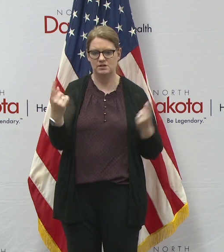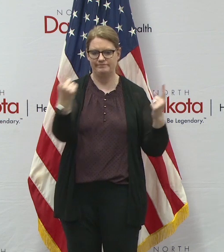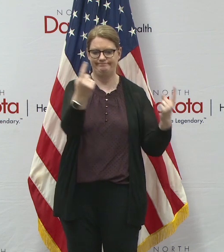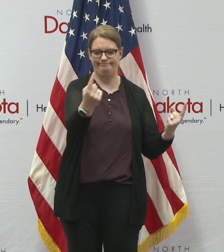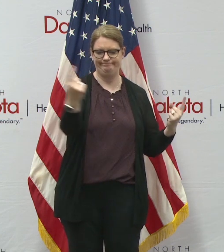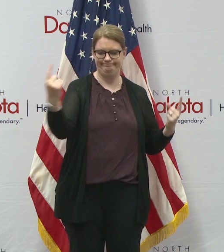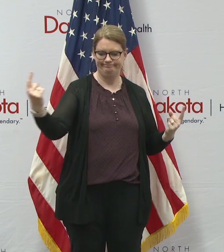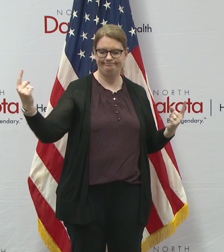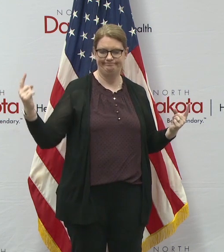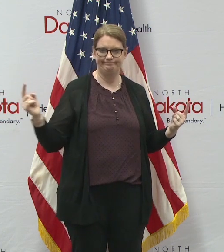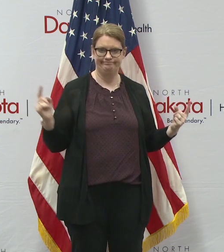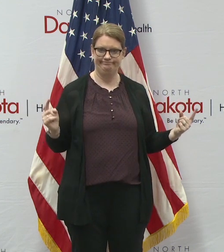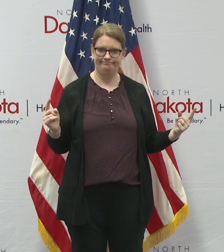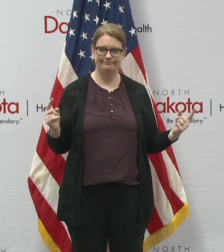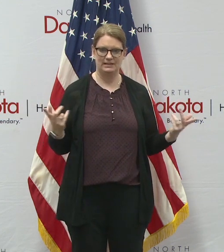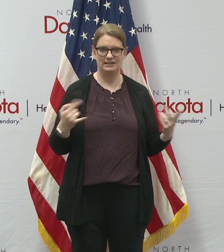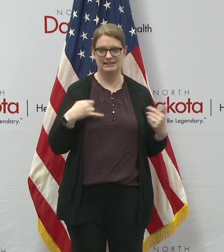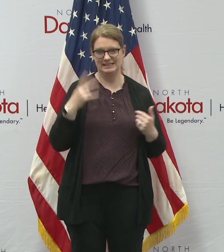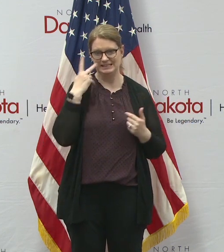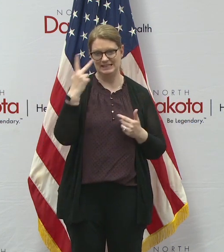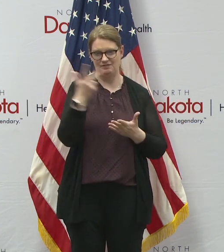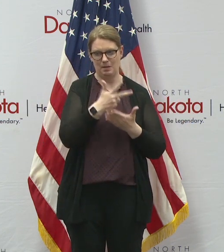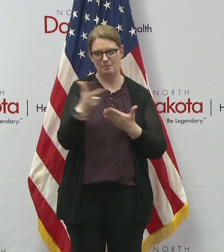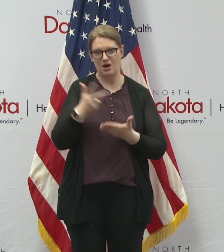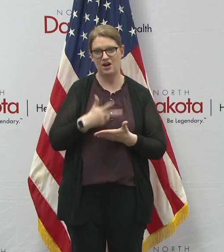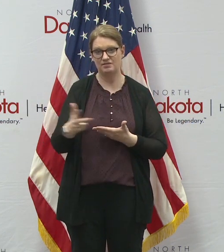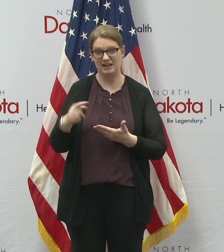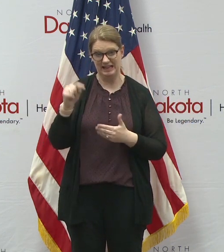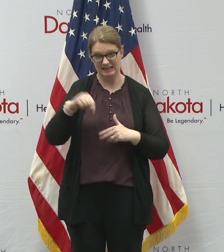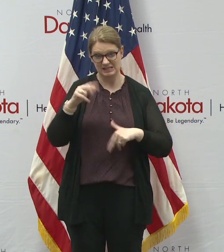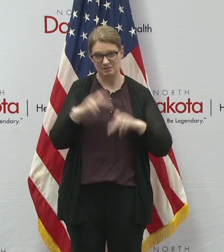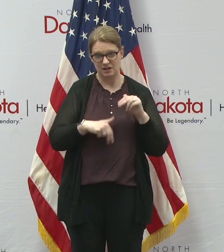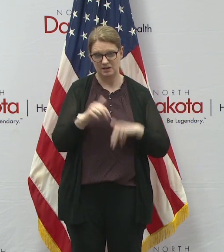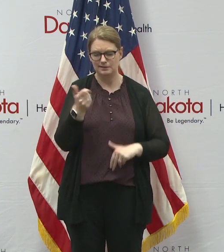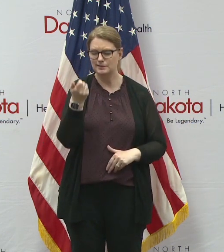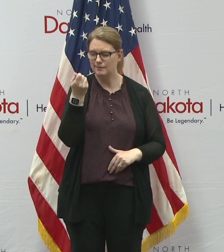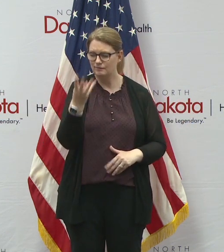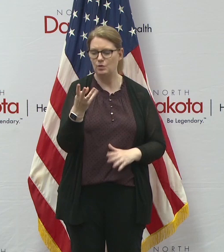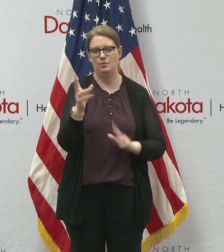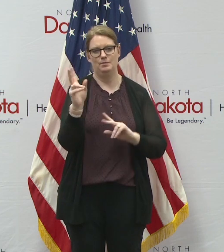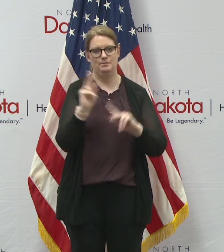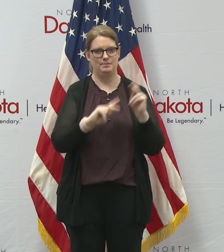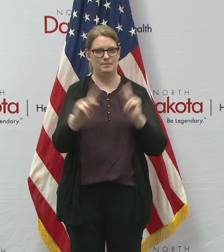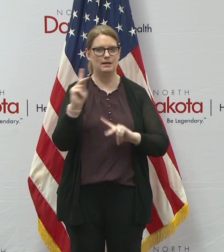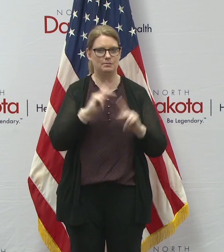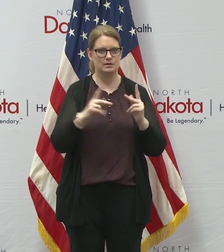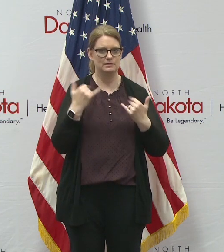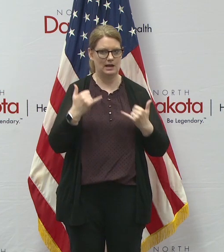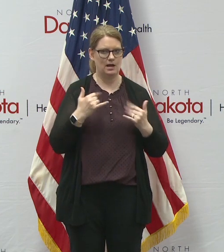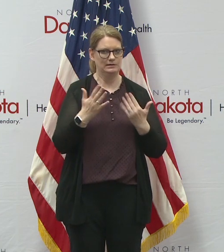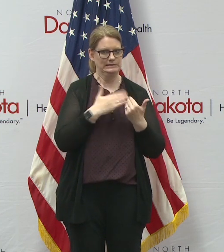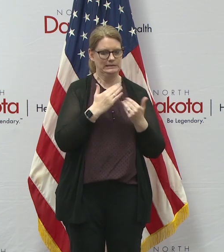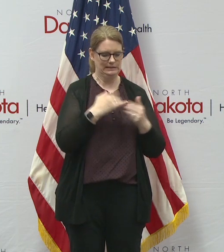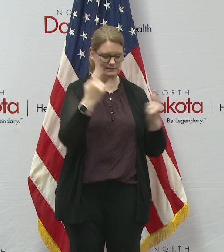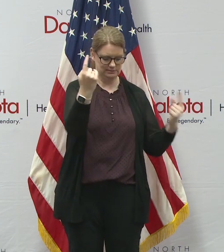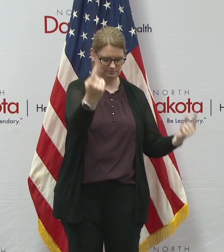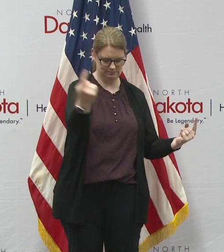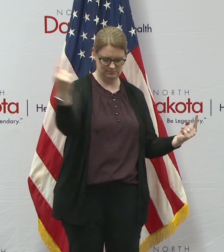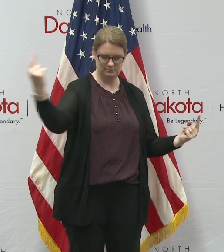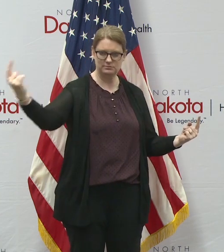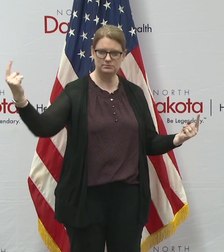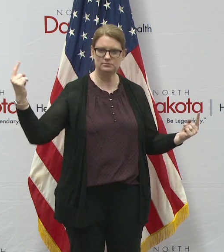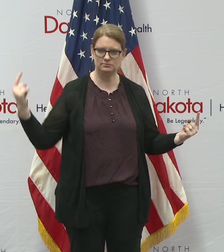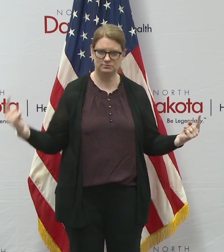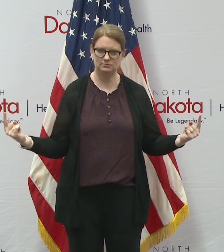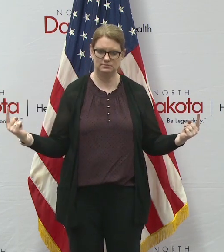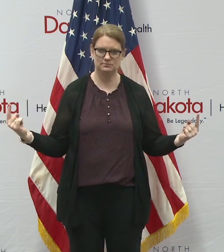really reduced, and as you can see from the parking lot, there's very few people in this building. Spacing is pretty easy right now because there's got a large